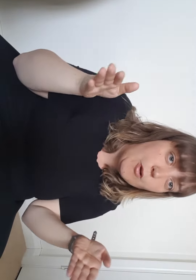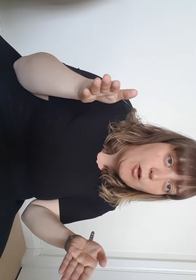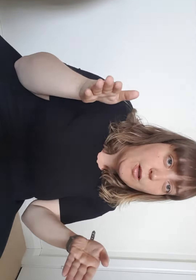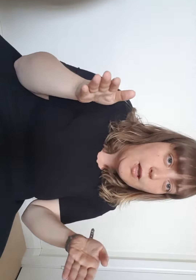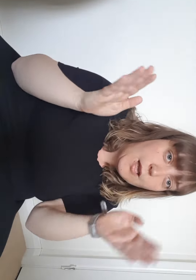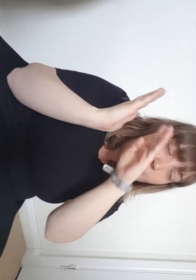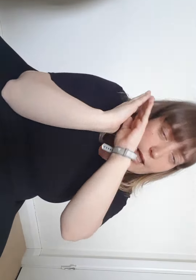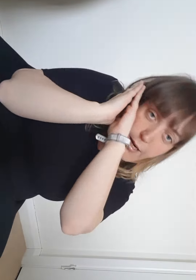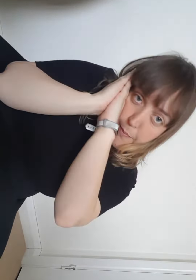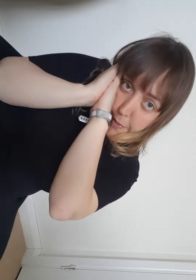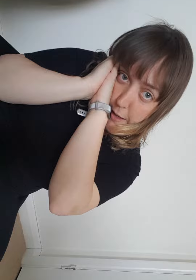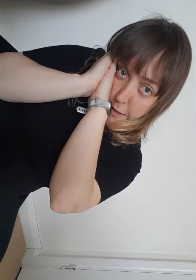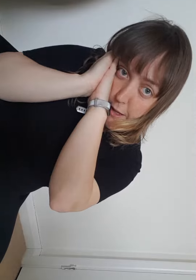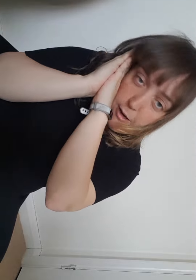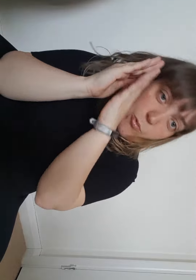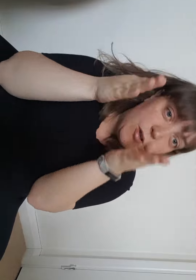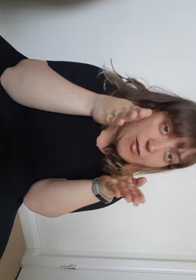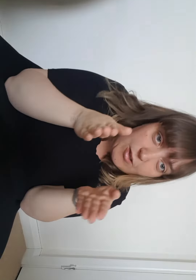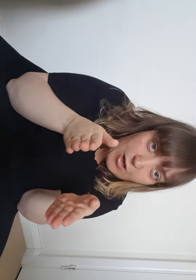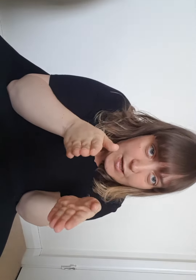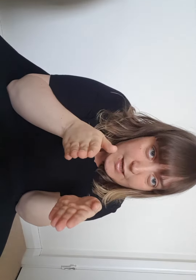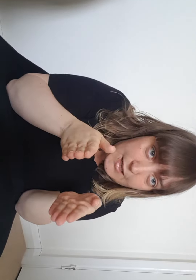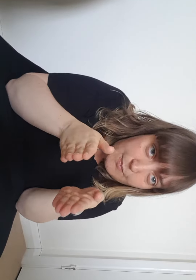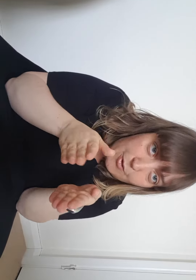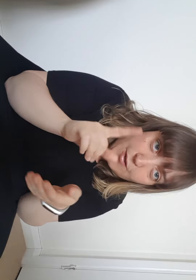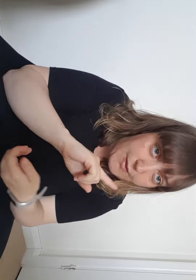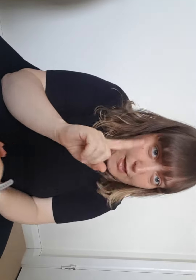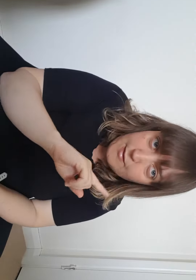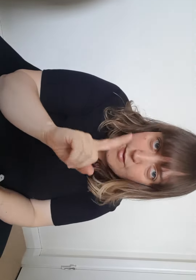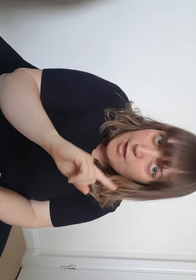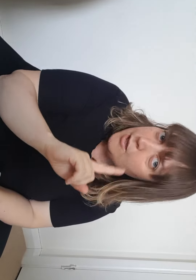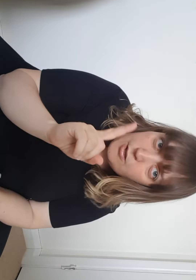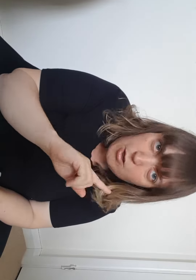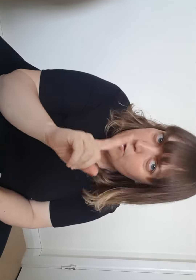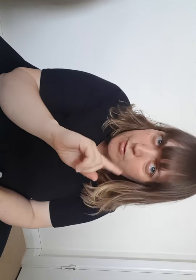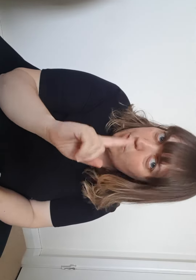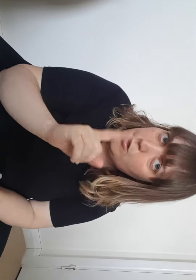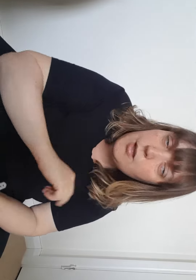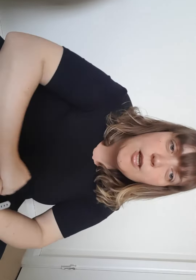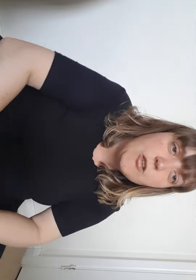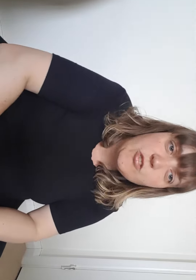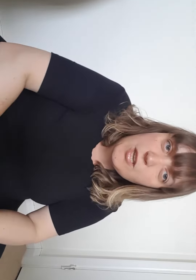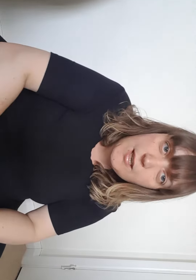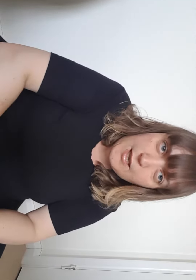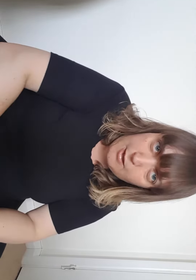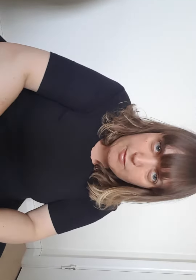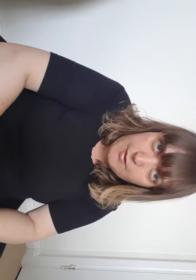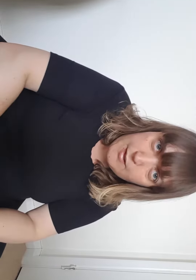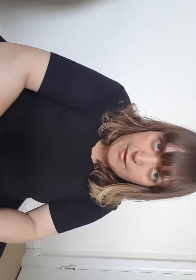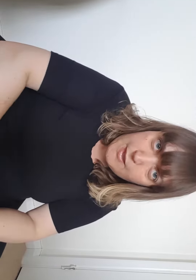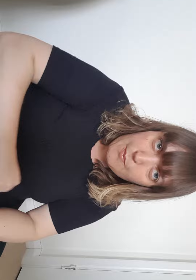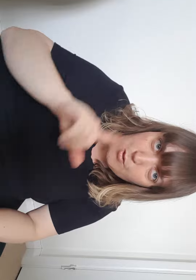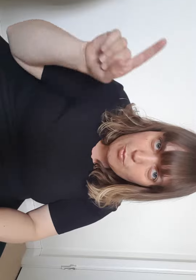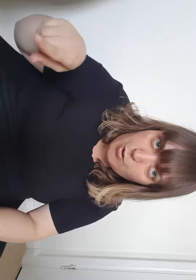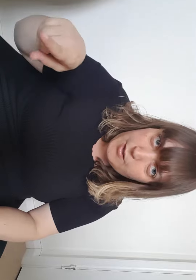small, and a bed that was tiny, but that's not all. She counted them,